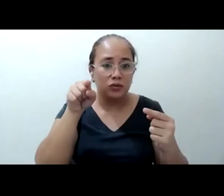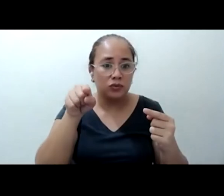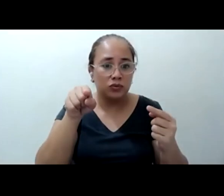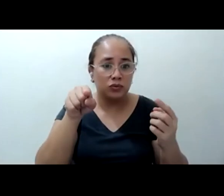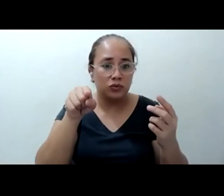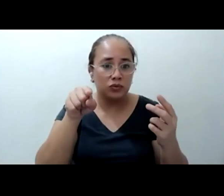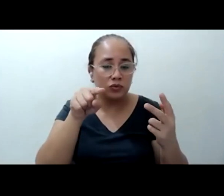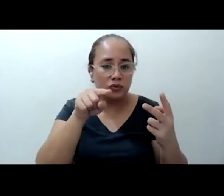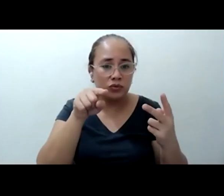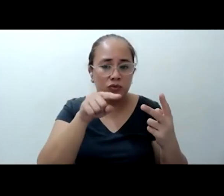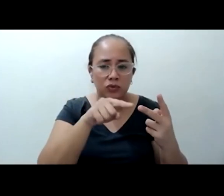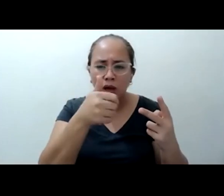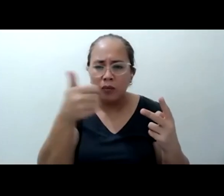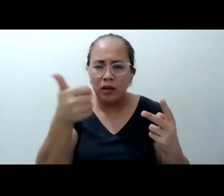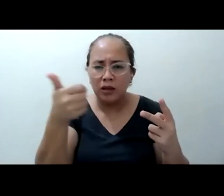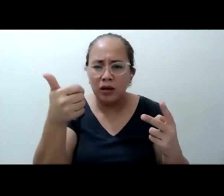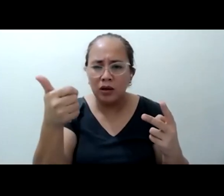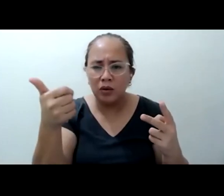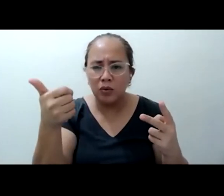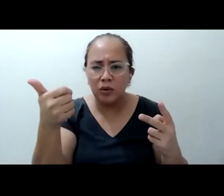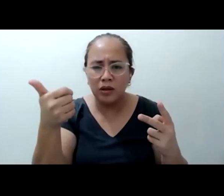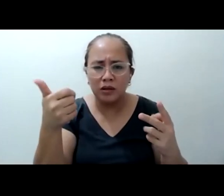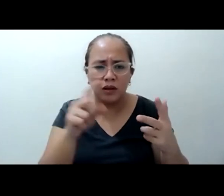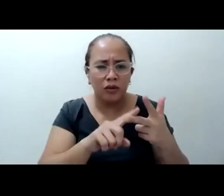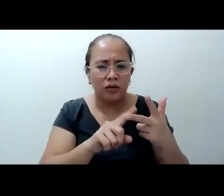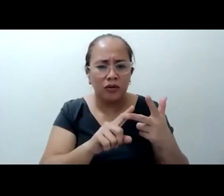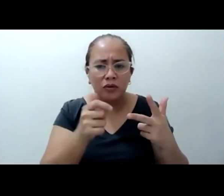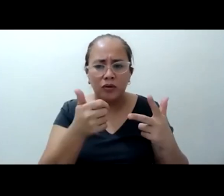And what was the other one? Was there another one?